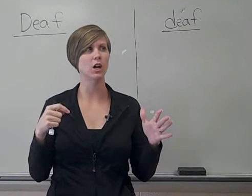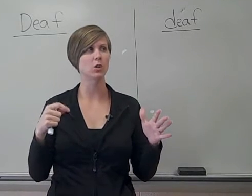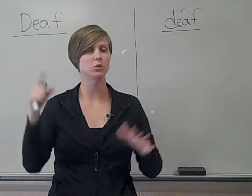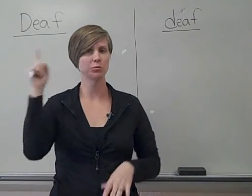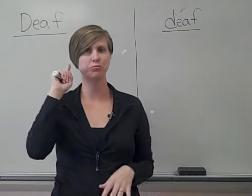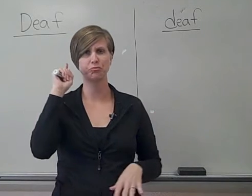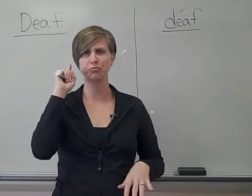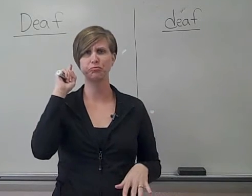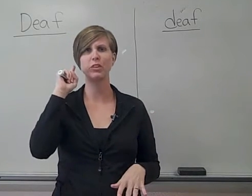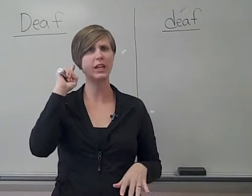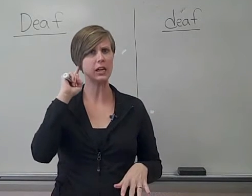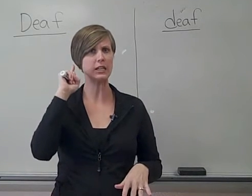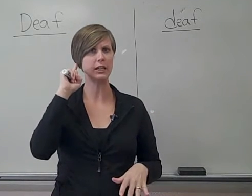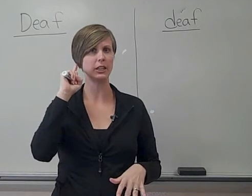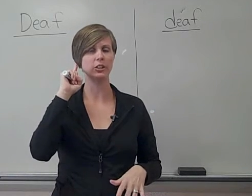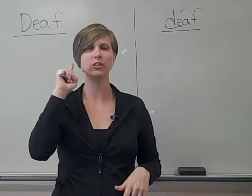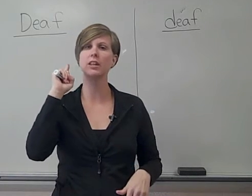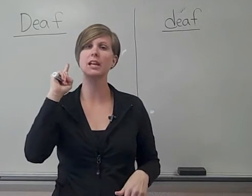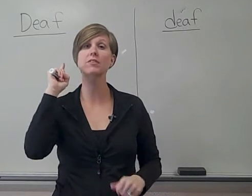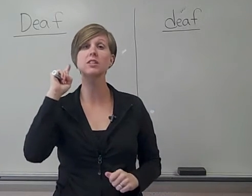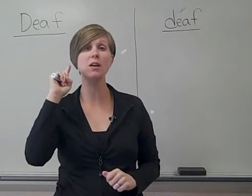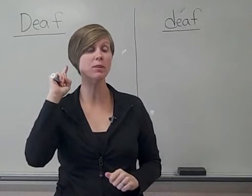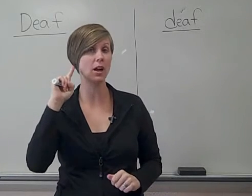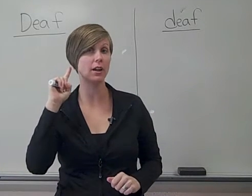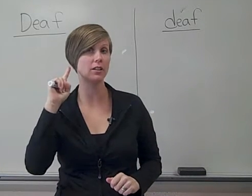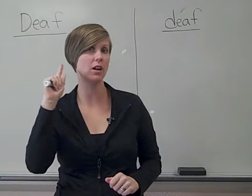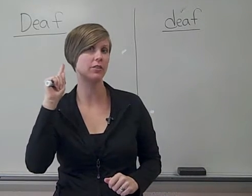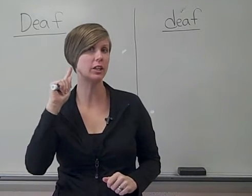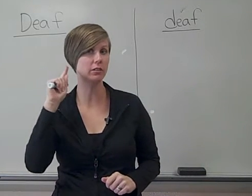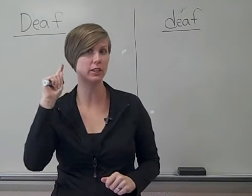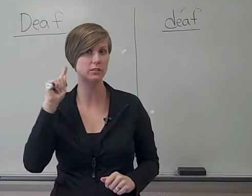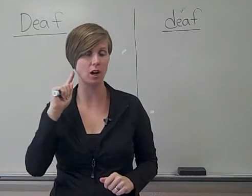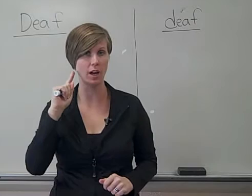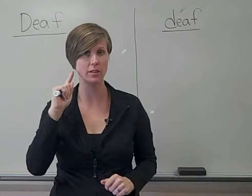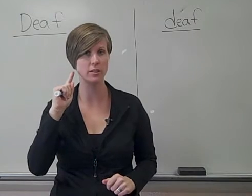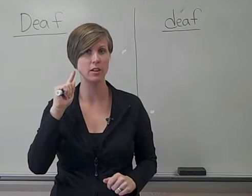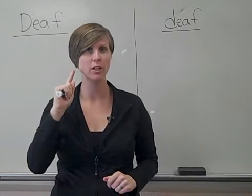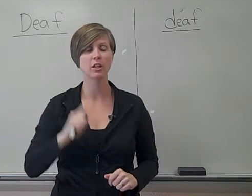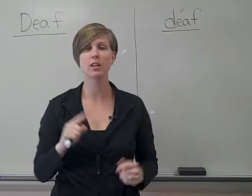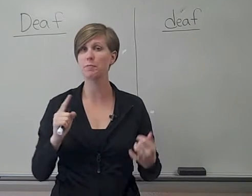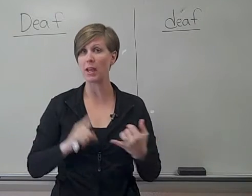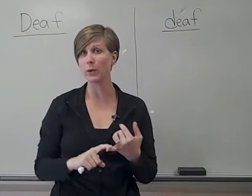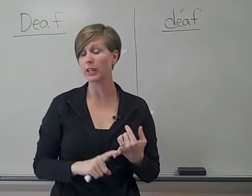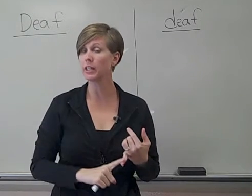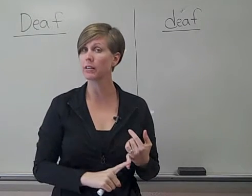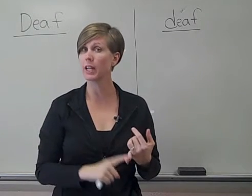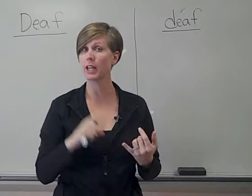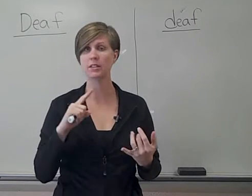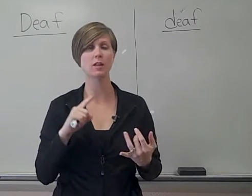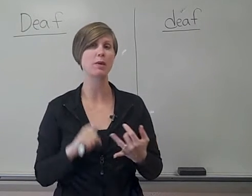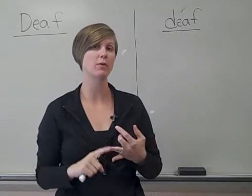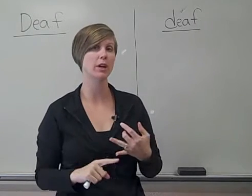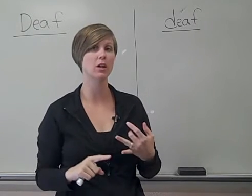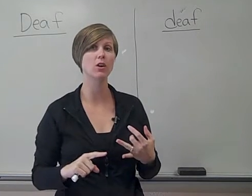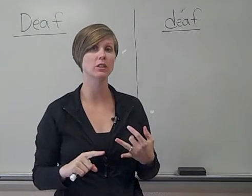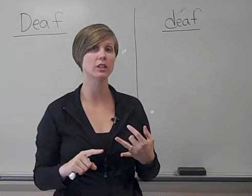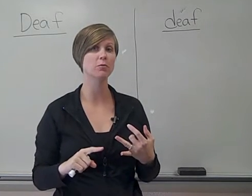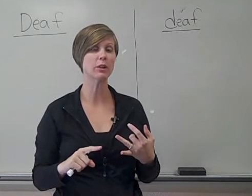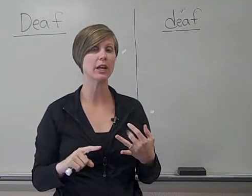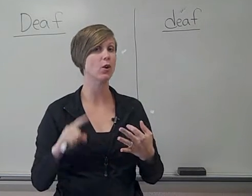oh, they can't hear, or they have some kind of hearing loss. And they may wear hearing aids, they may wear a cochlear implant, or